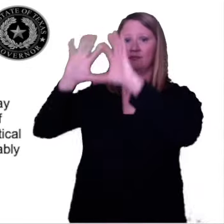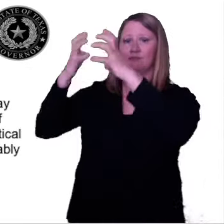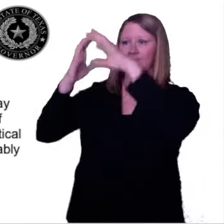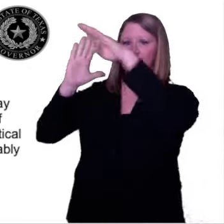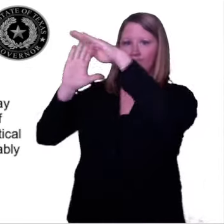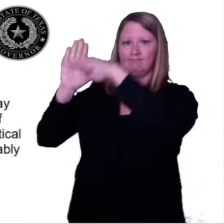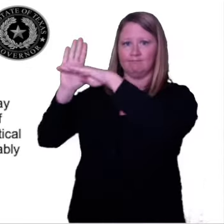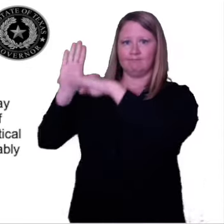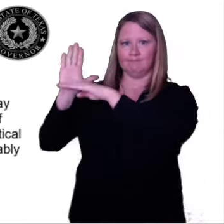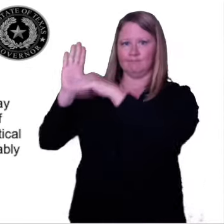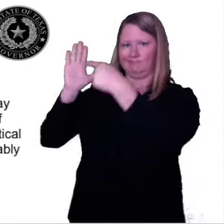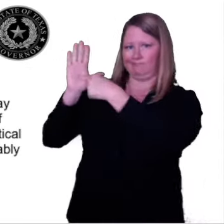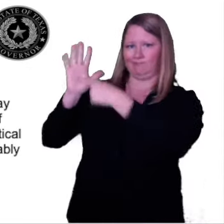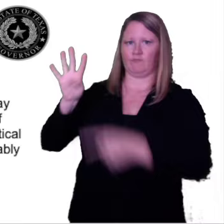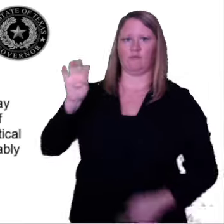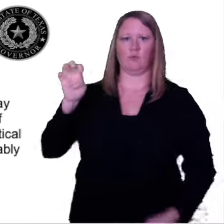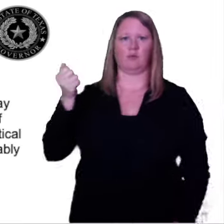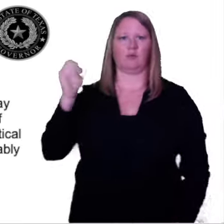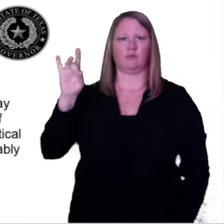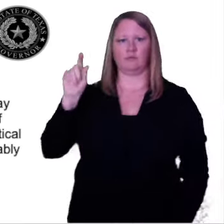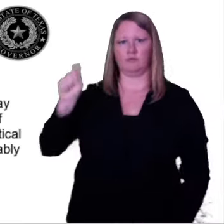whereas under Section